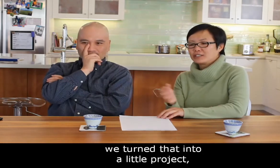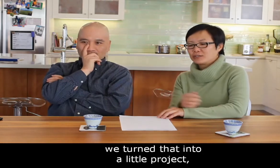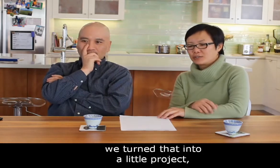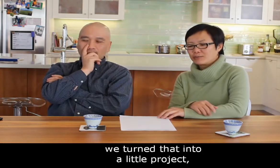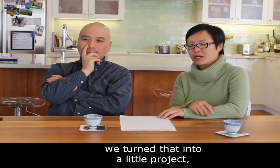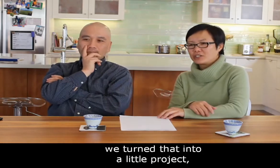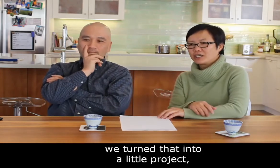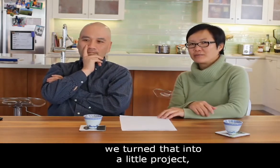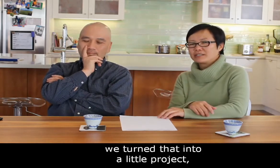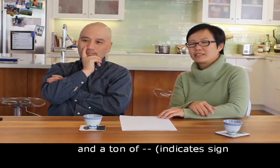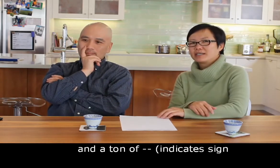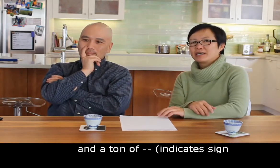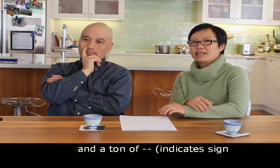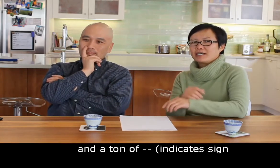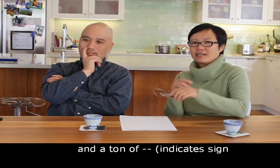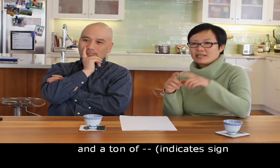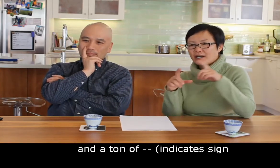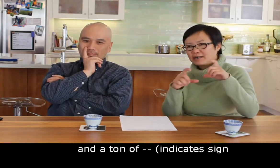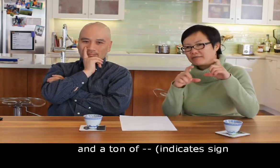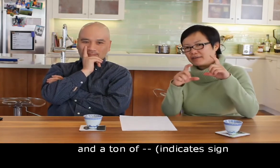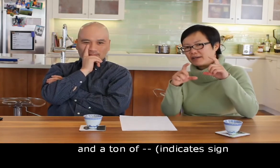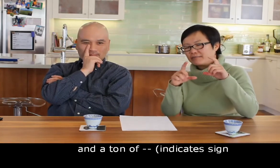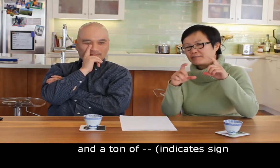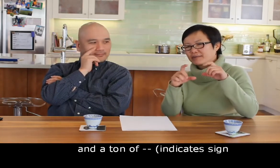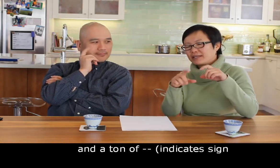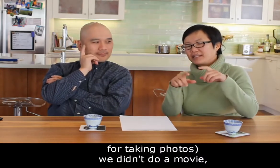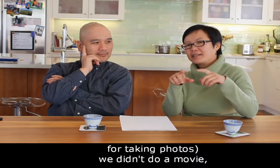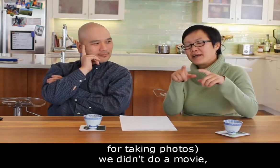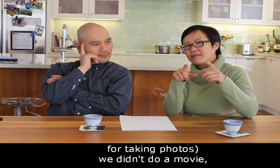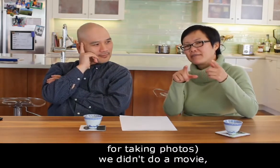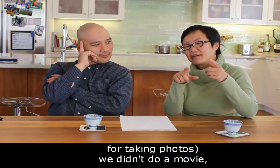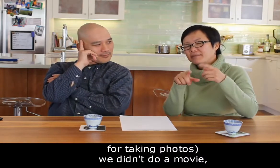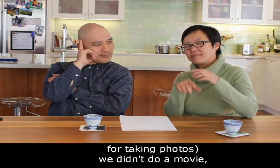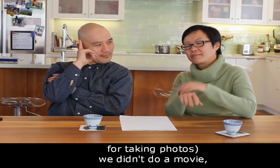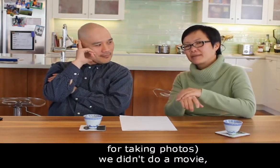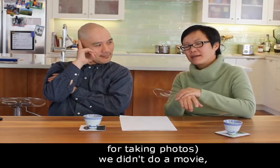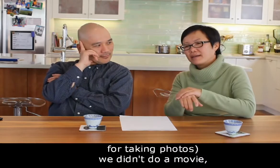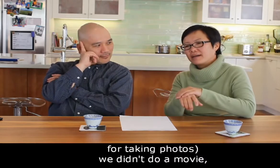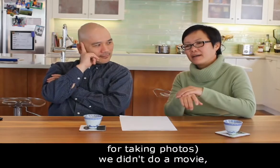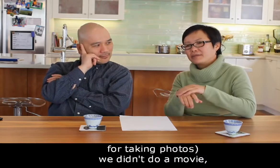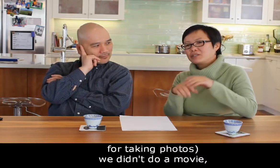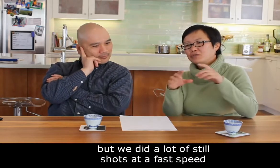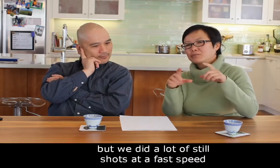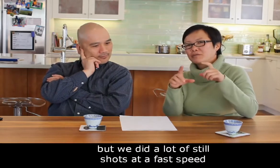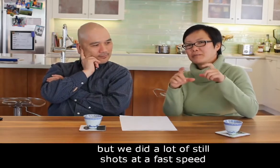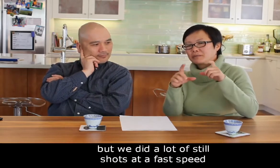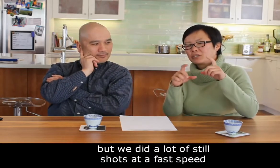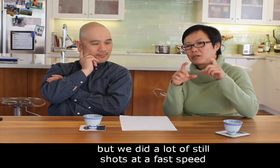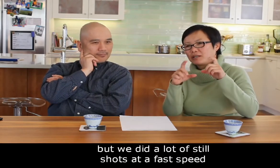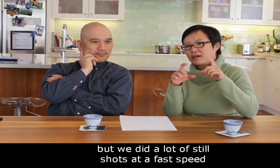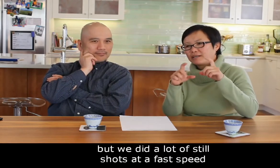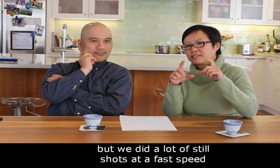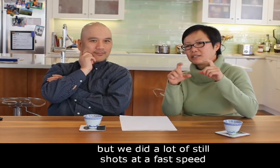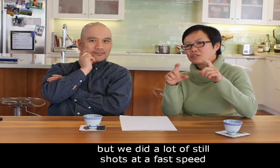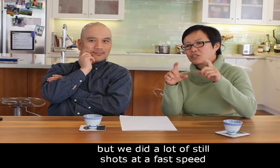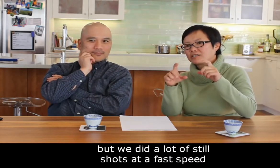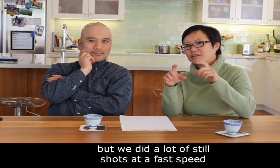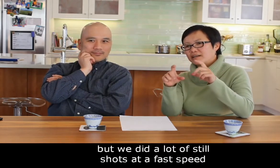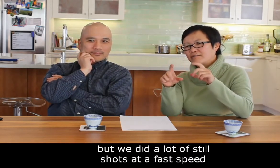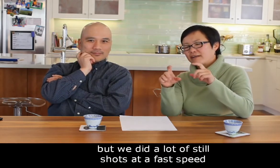little project. We did a ton of. They didn't have. We didn't do a movie, but we took a lot of still shots at a